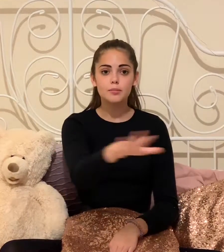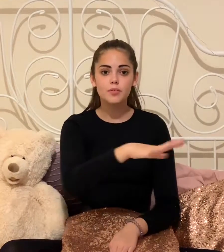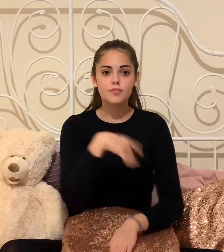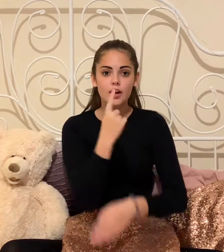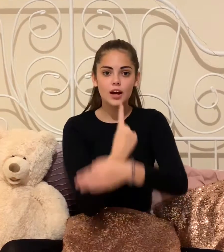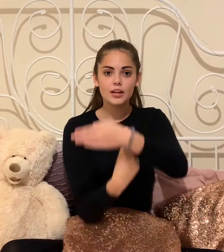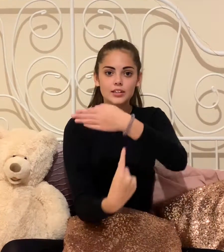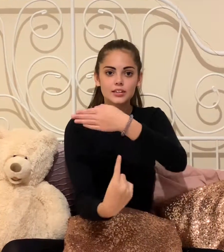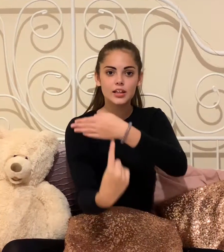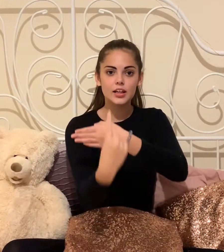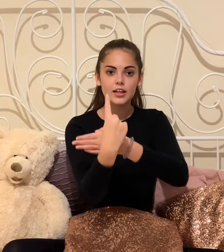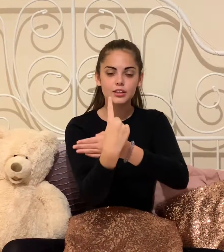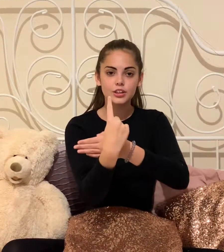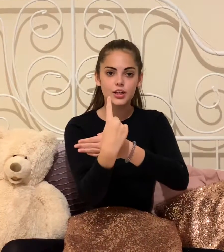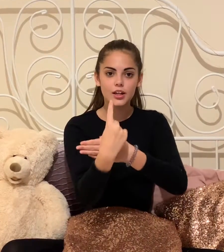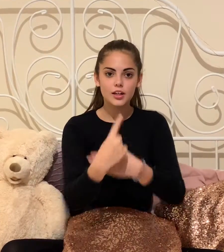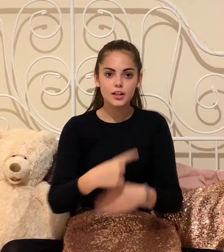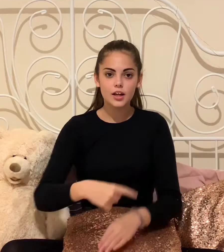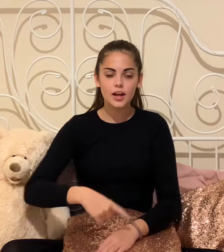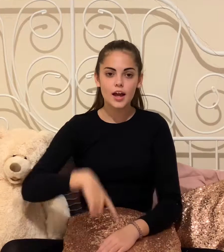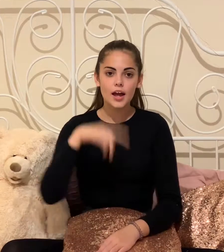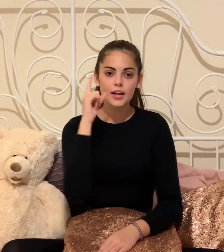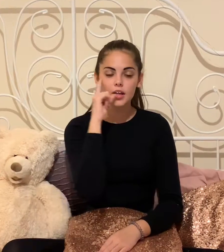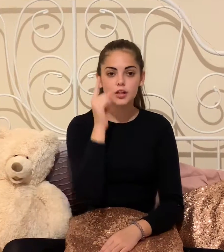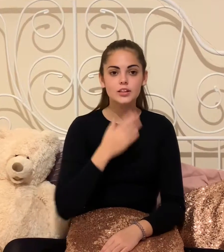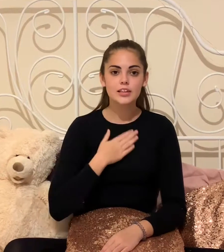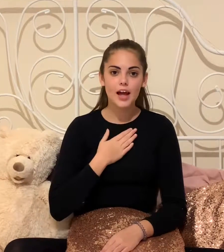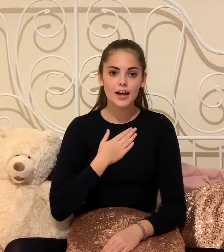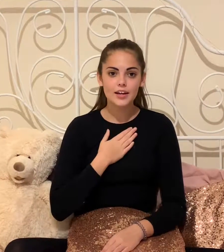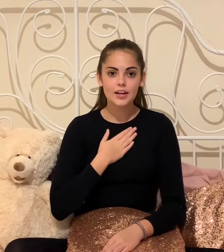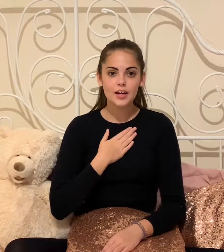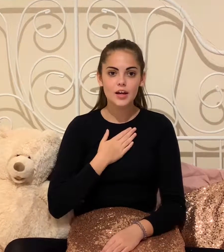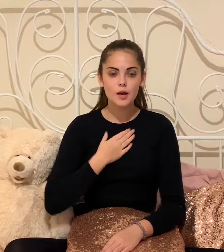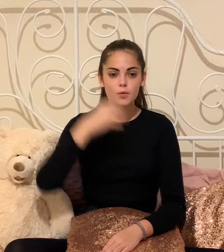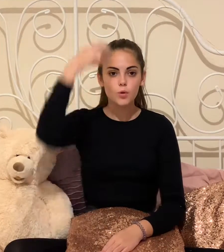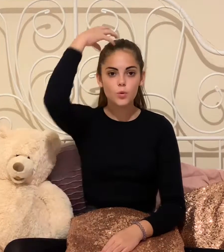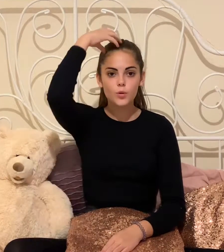of isolation, and it looks like I'm the queen.